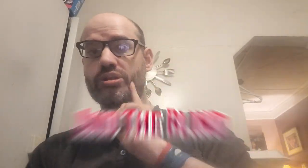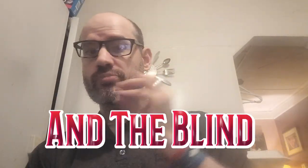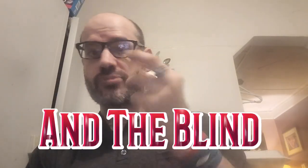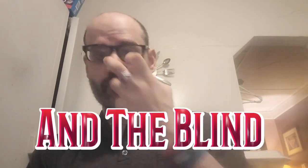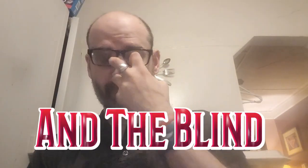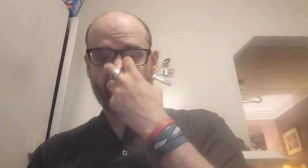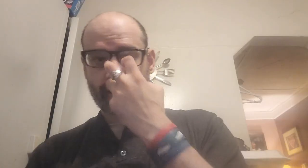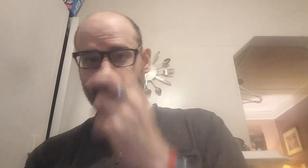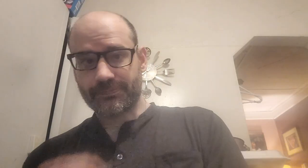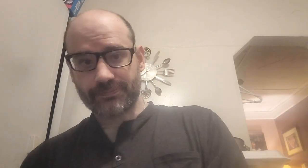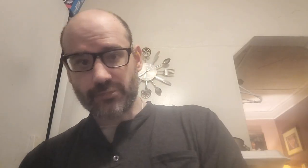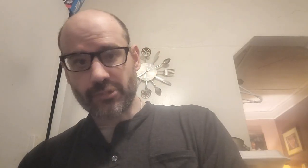Blind.